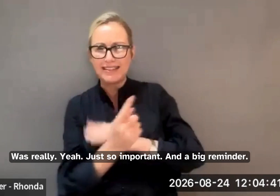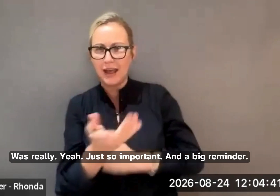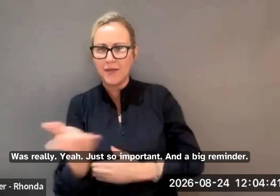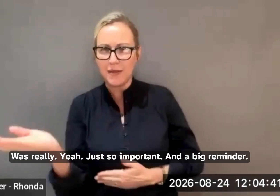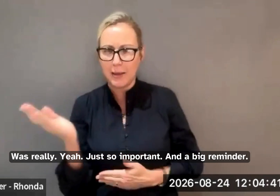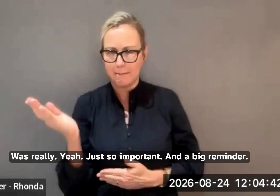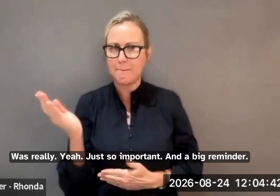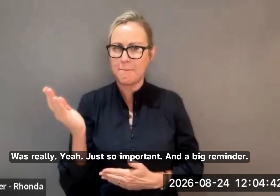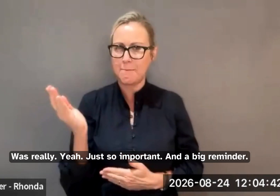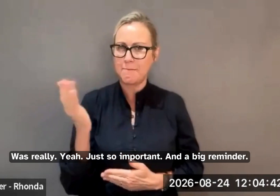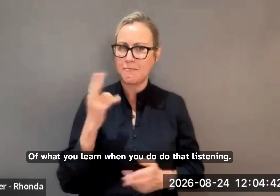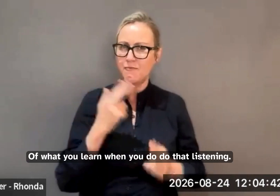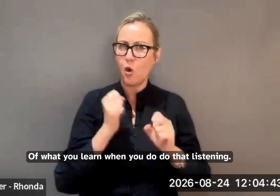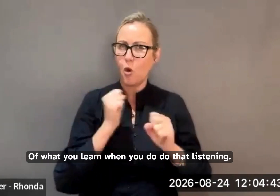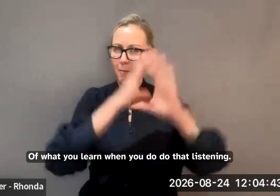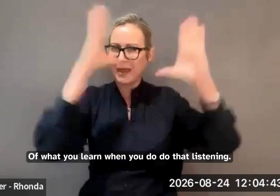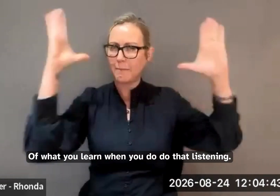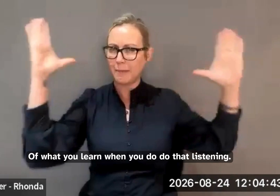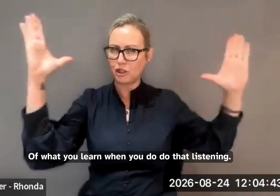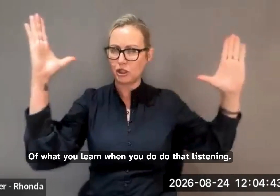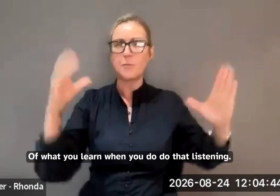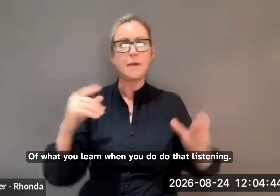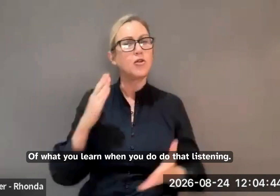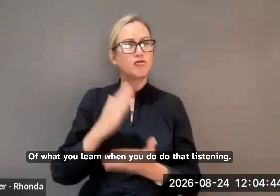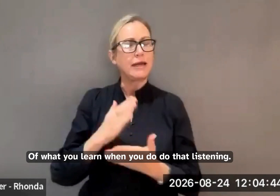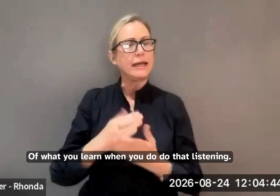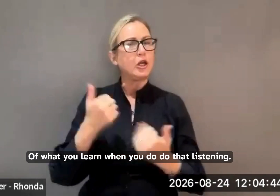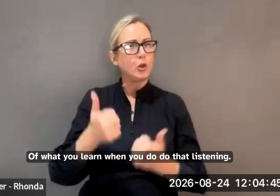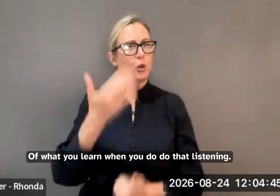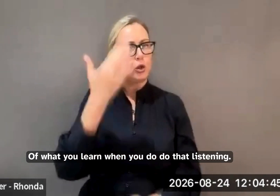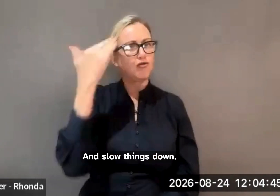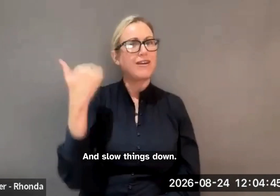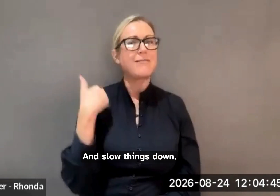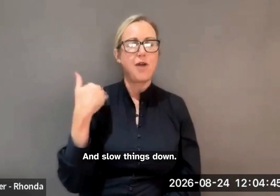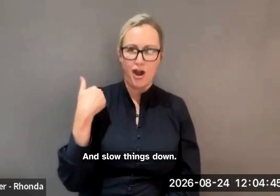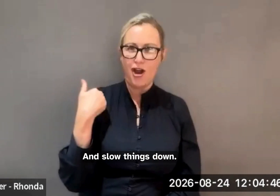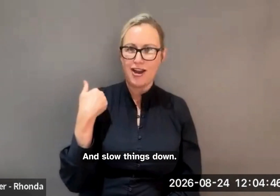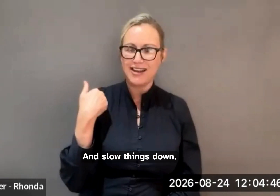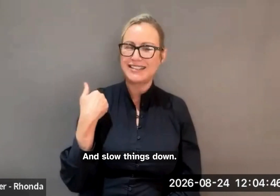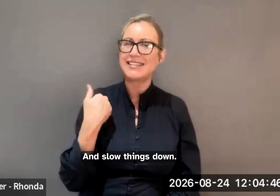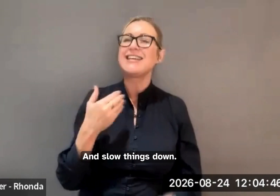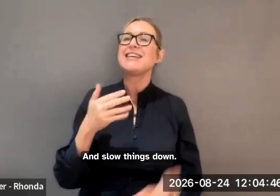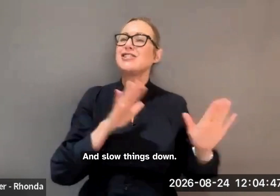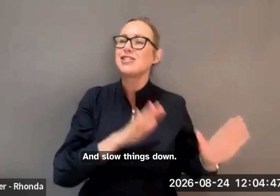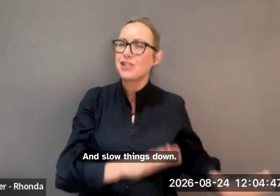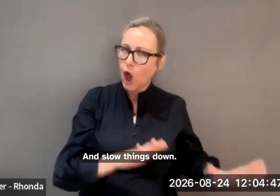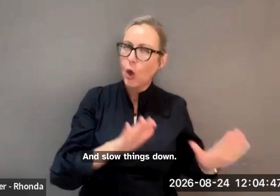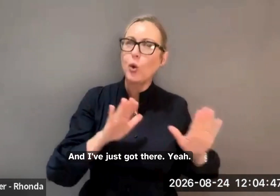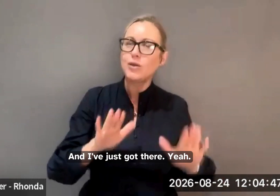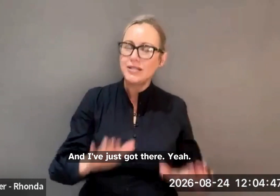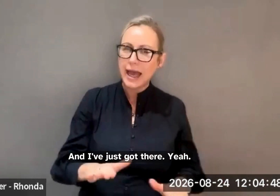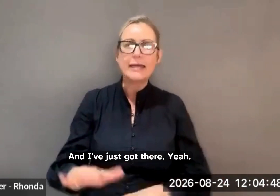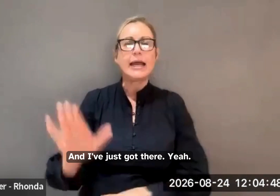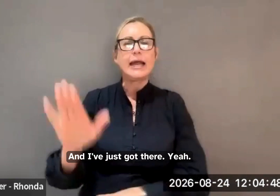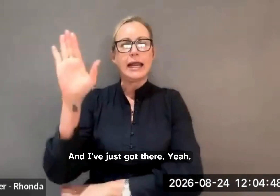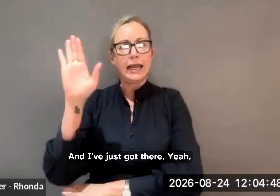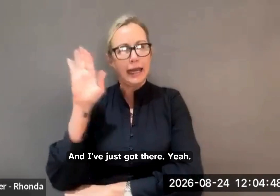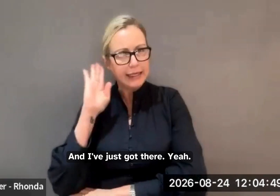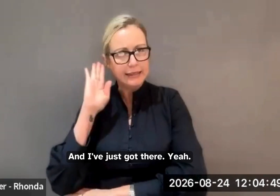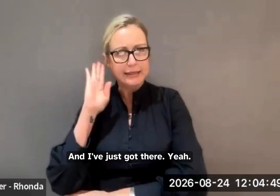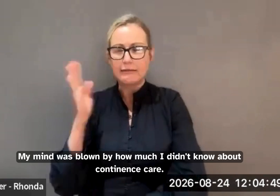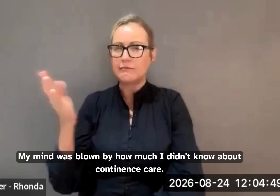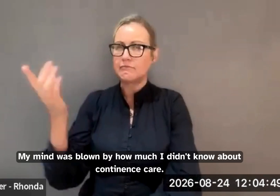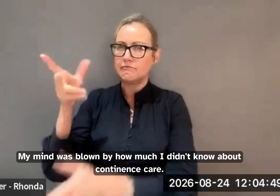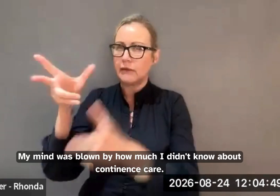important and a big reminder of what you learn when you do that listening and slow things down. And I've just got